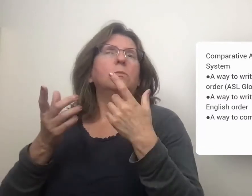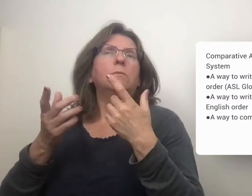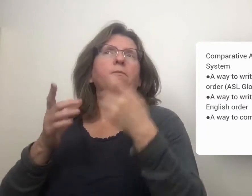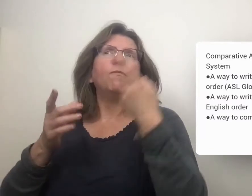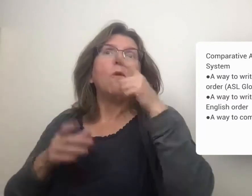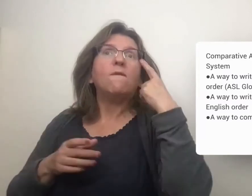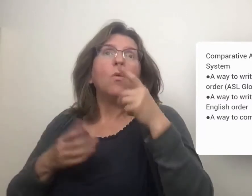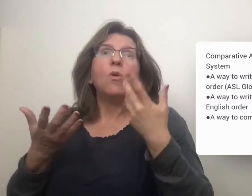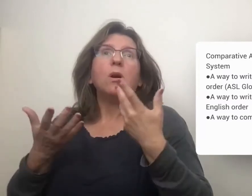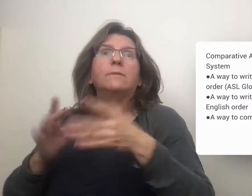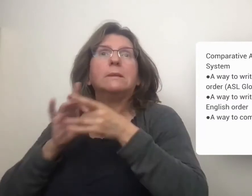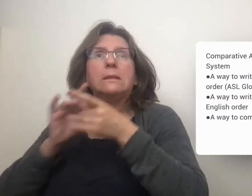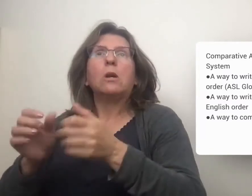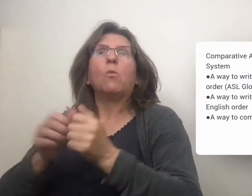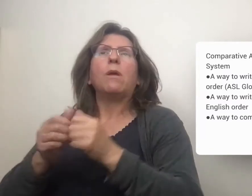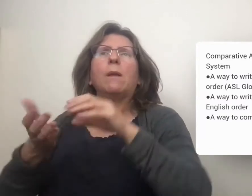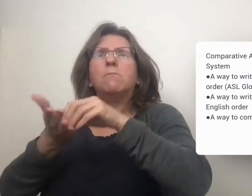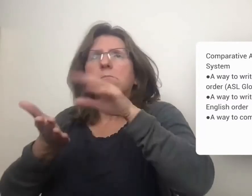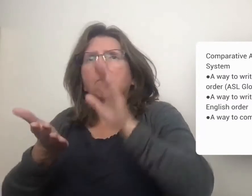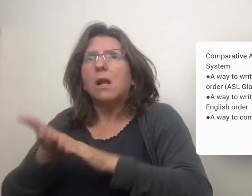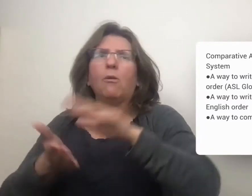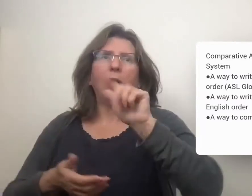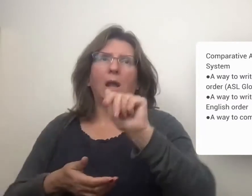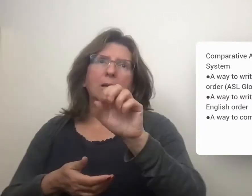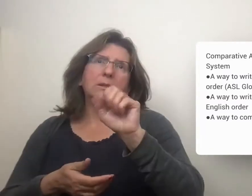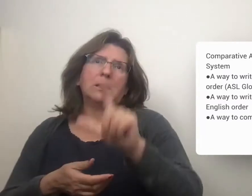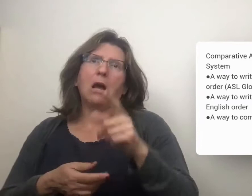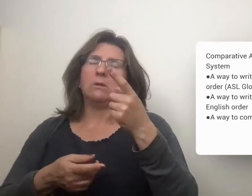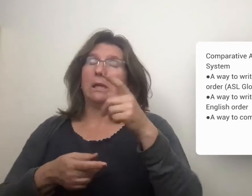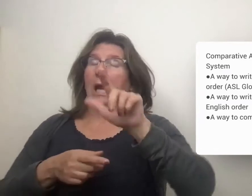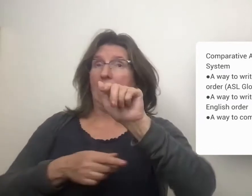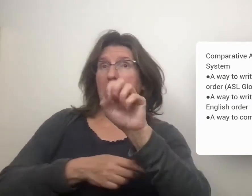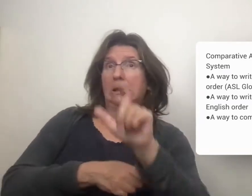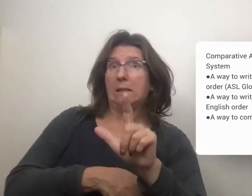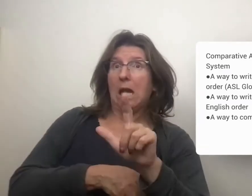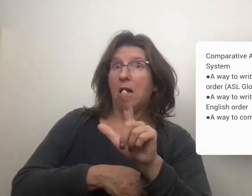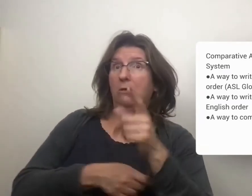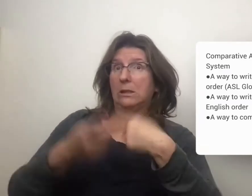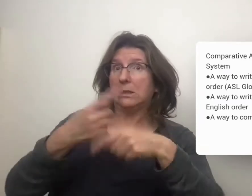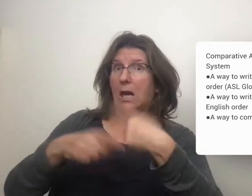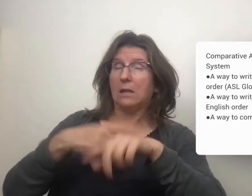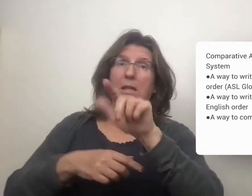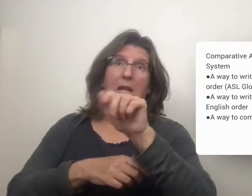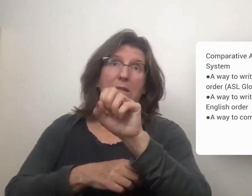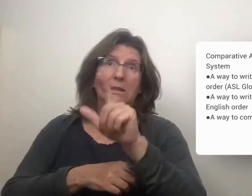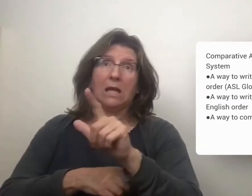It's a system to write down ASL signs in ASL order, which we will call ASL Gloss.